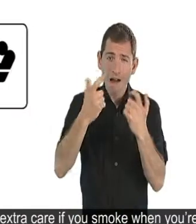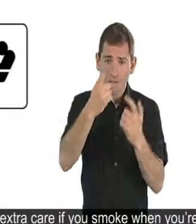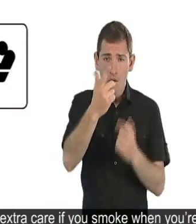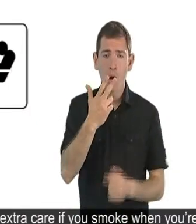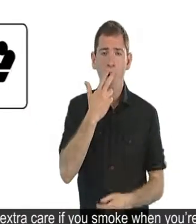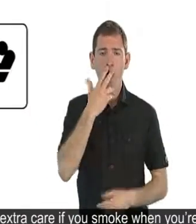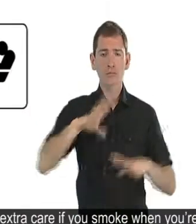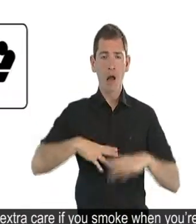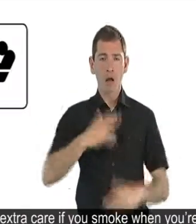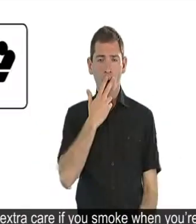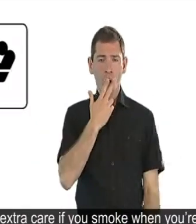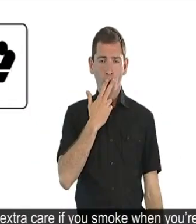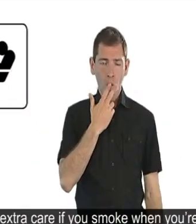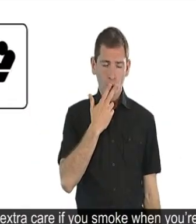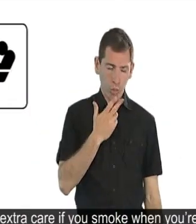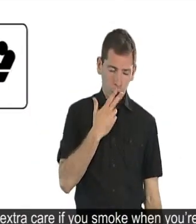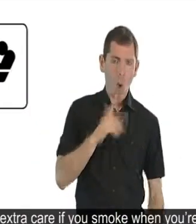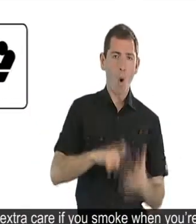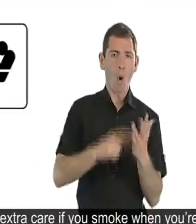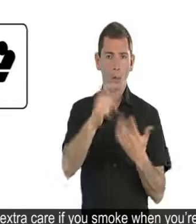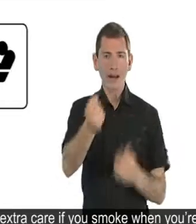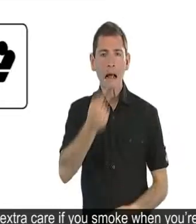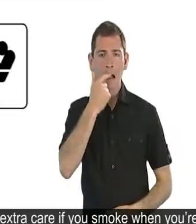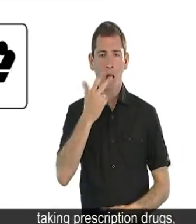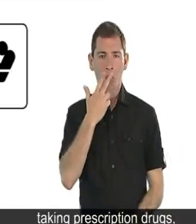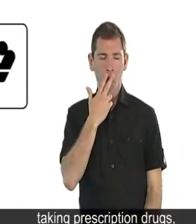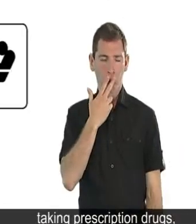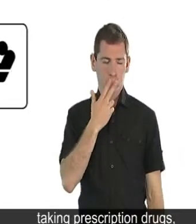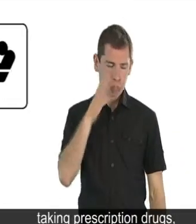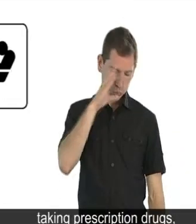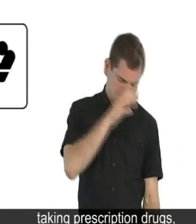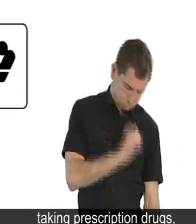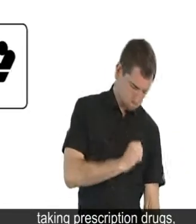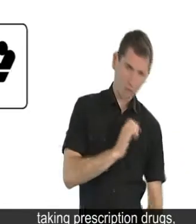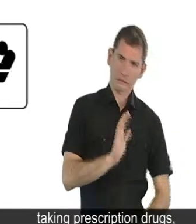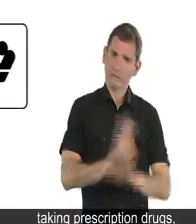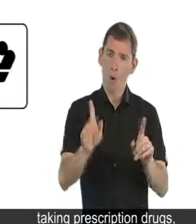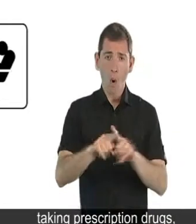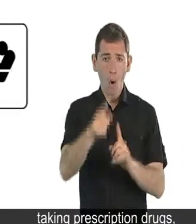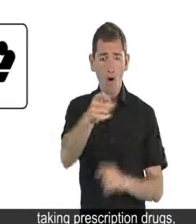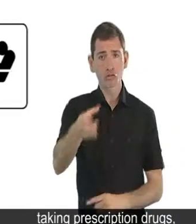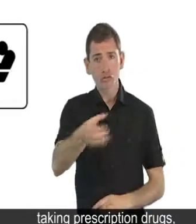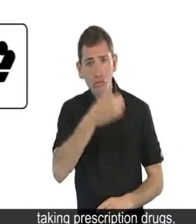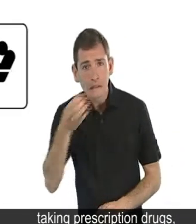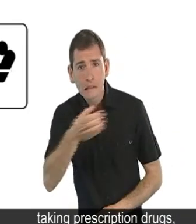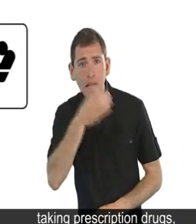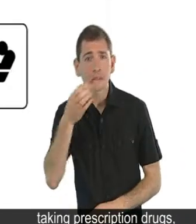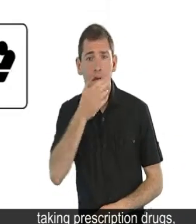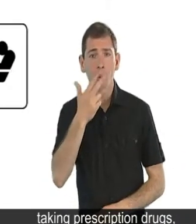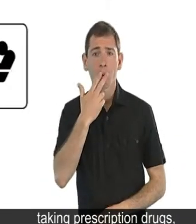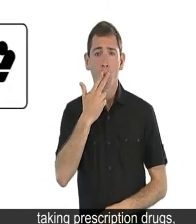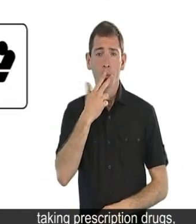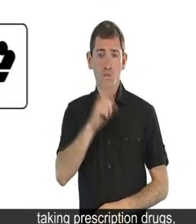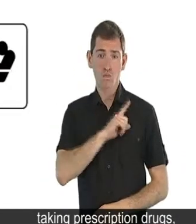smoke when you're tired, taking prescription drugs, or if you've been drinking, in case you fall